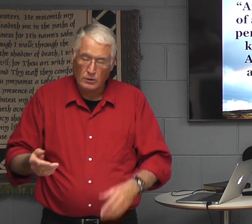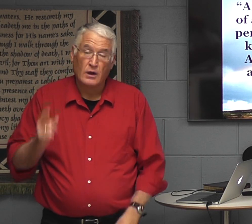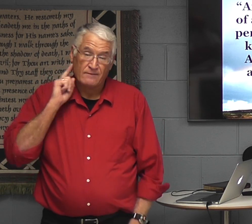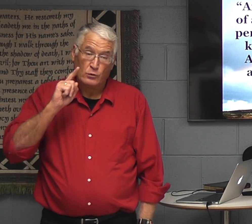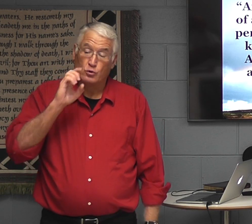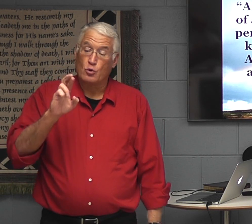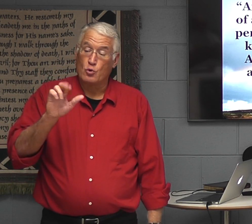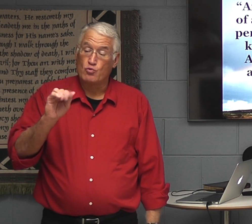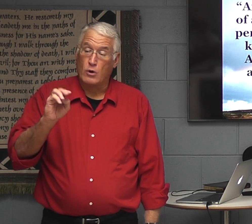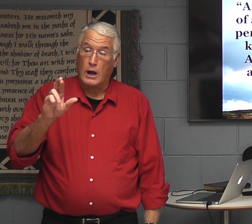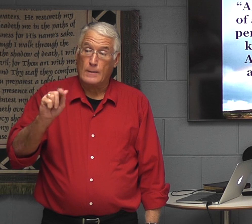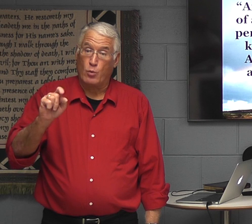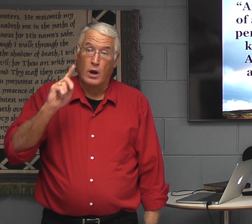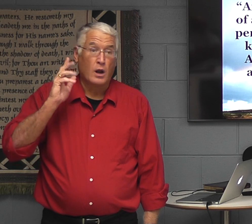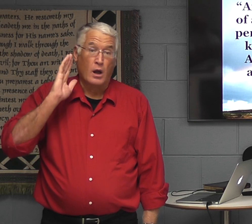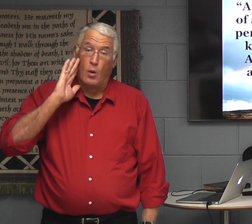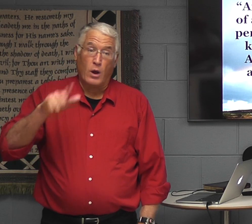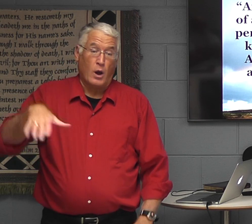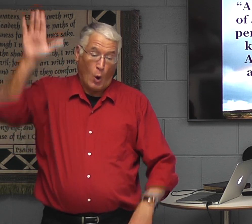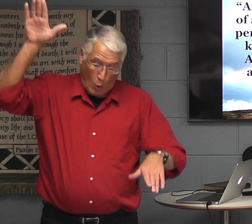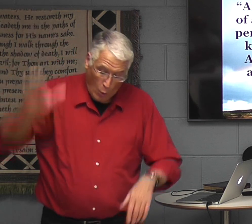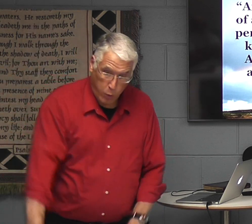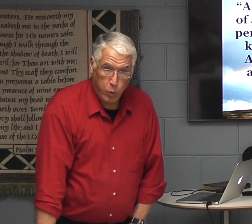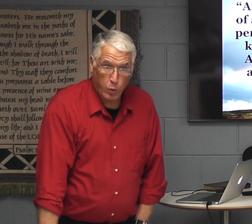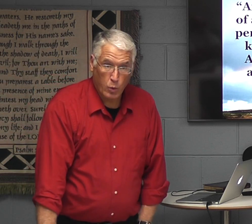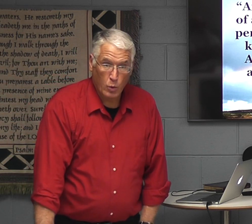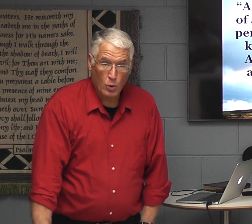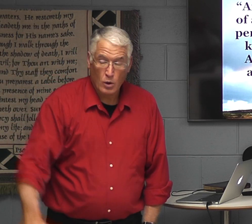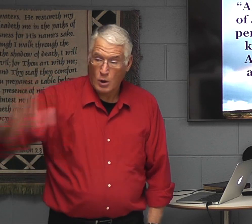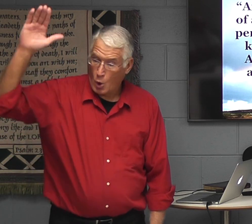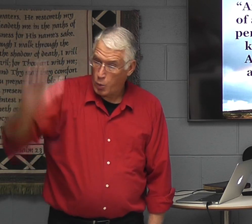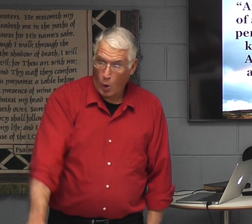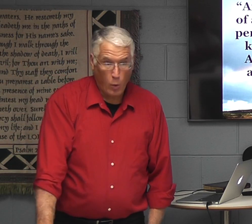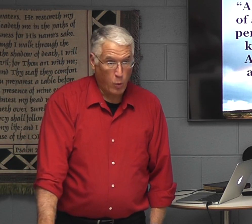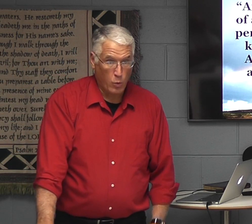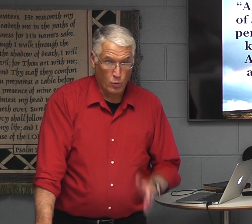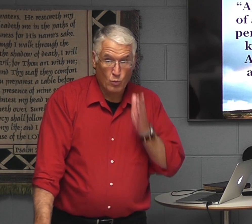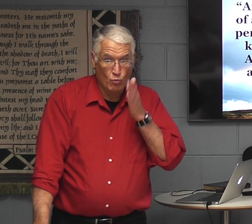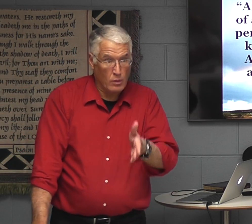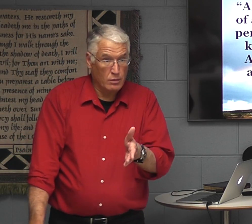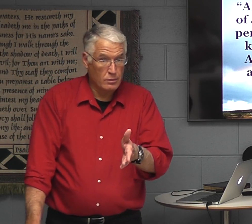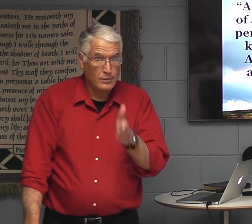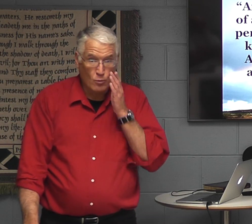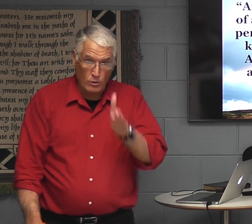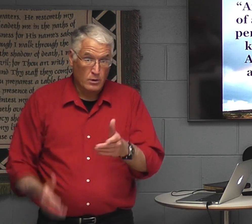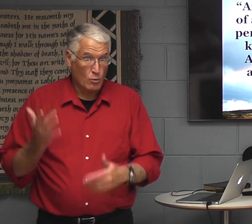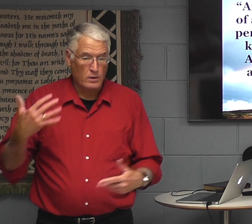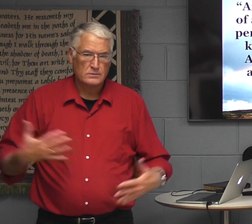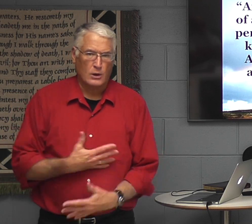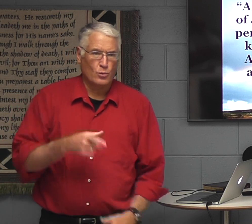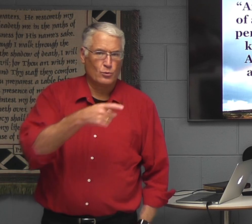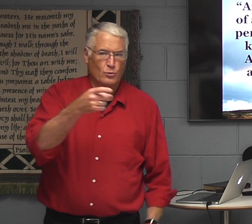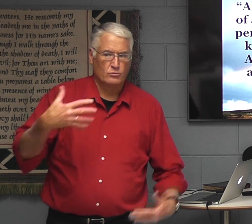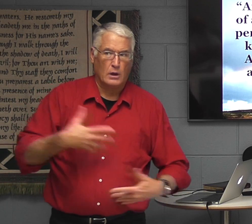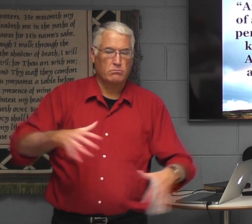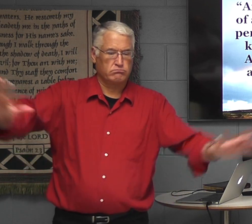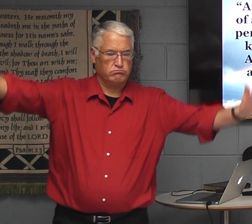all states here, the crime rate would really go down if they would support that. It would.